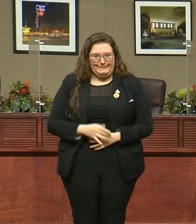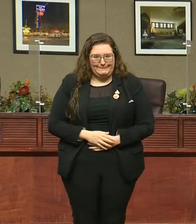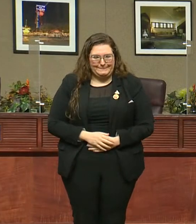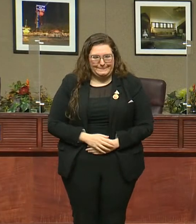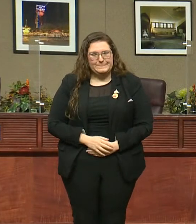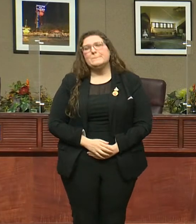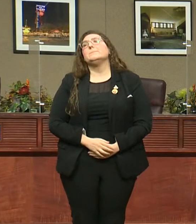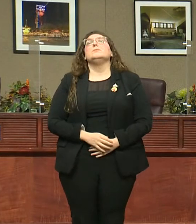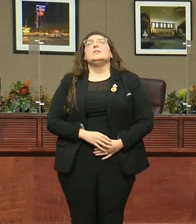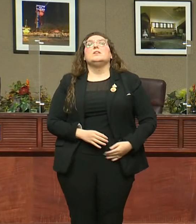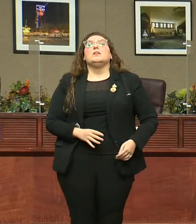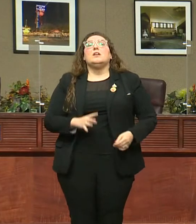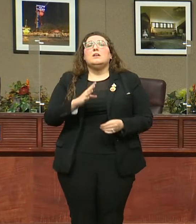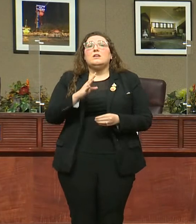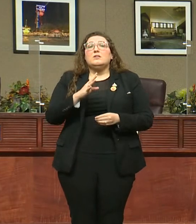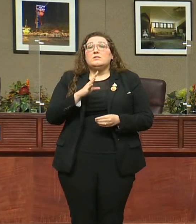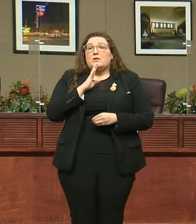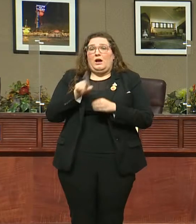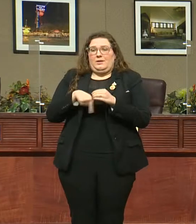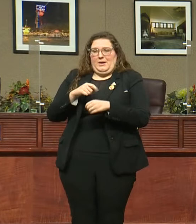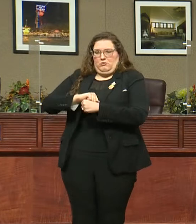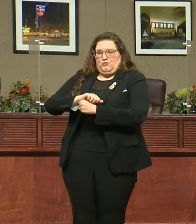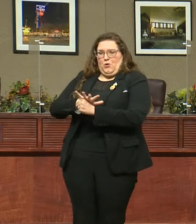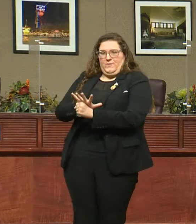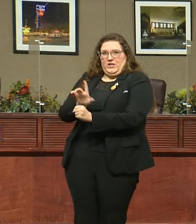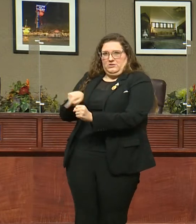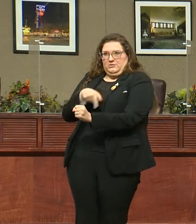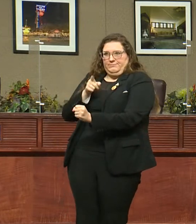With the pandemic itself, the